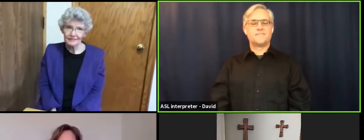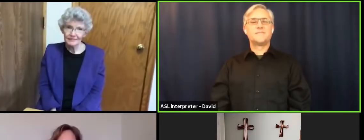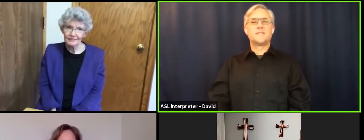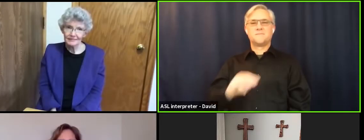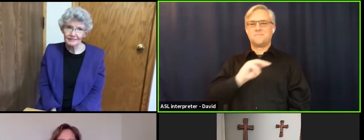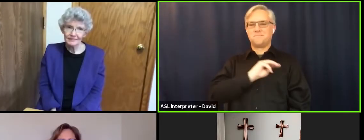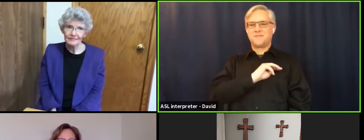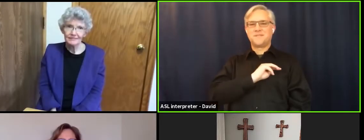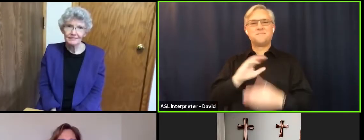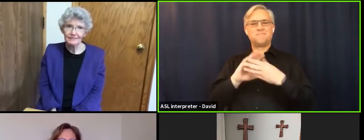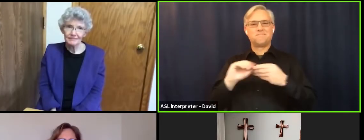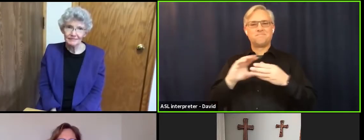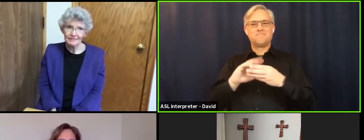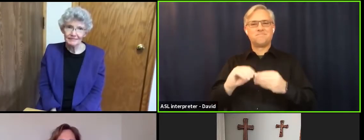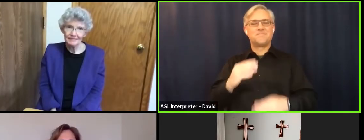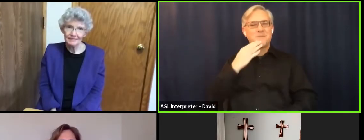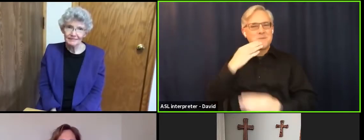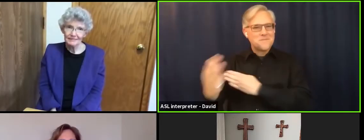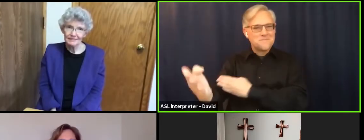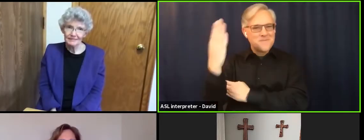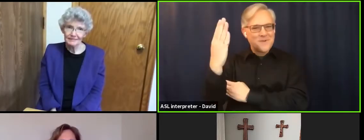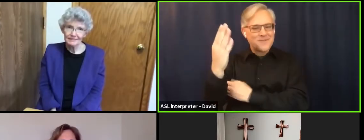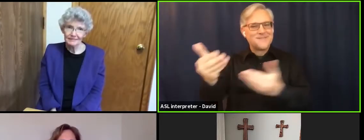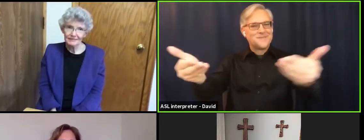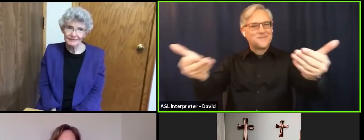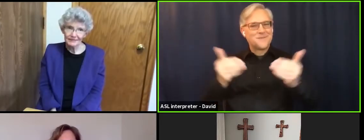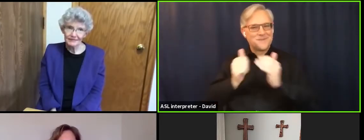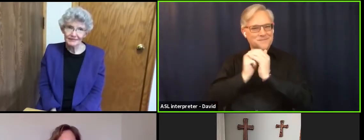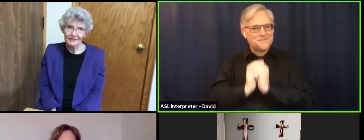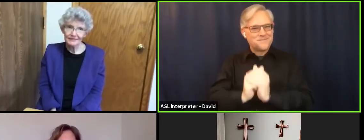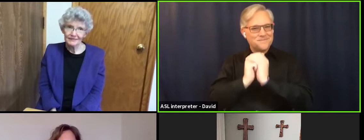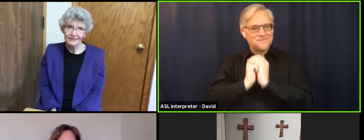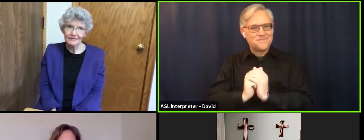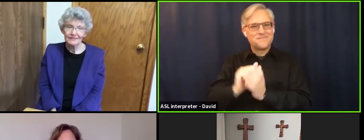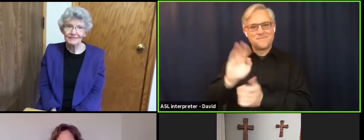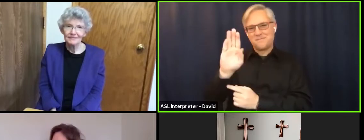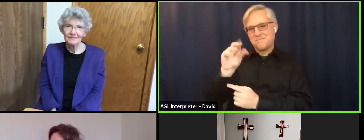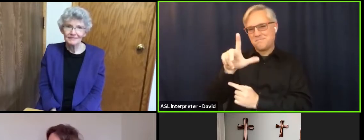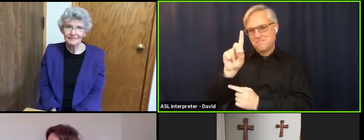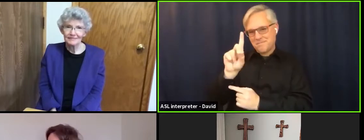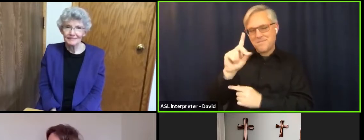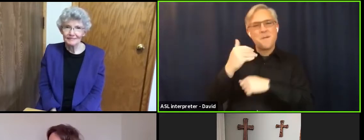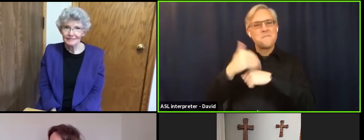Good morning and welcome to worship at Bread of Life, Deaf Lutheran Church.